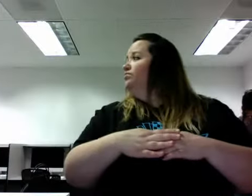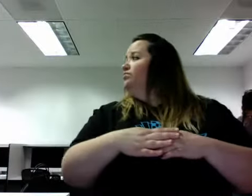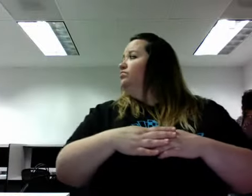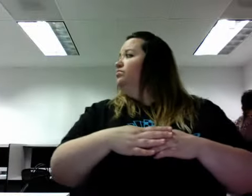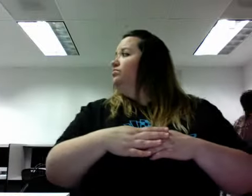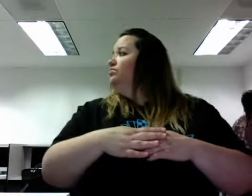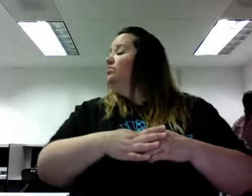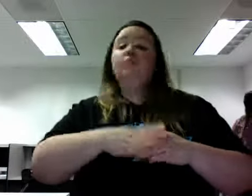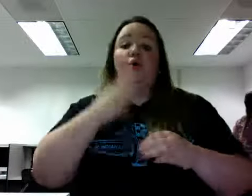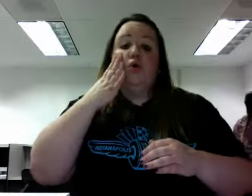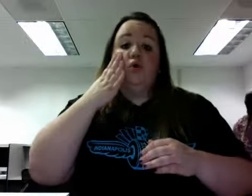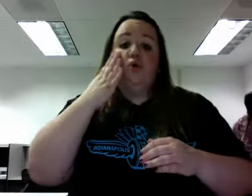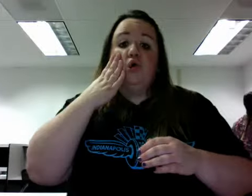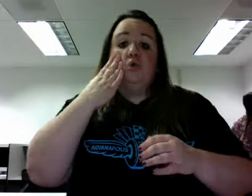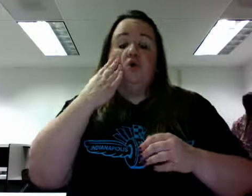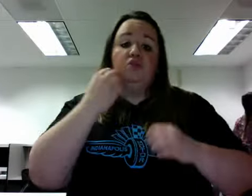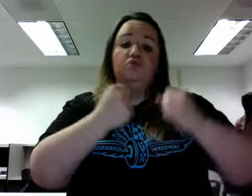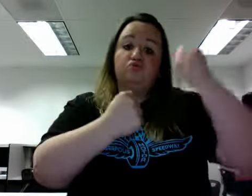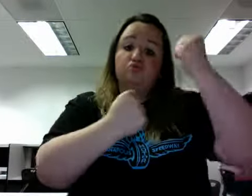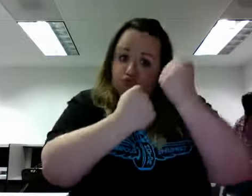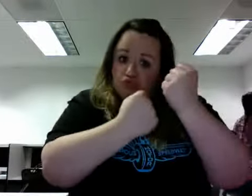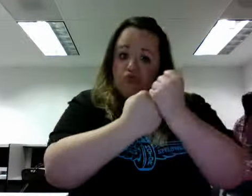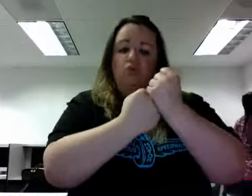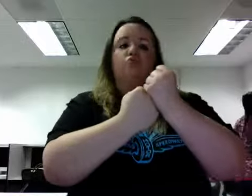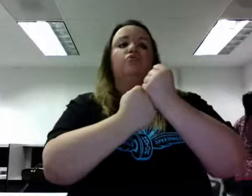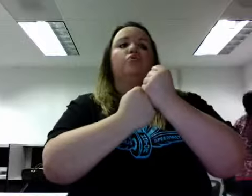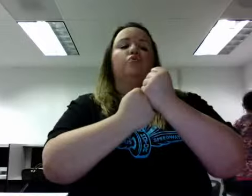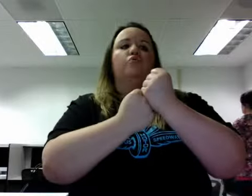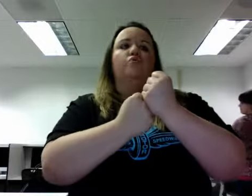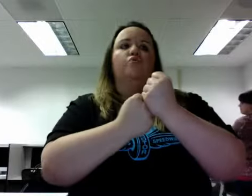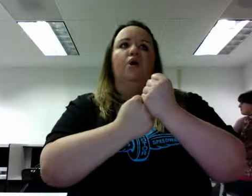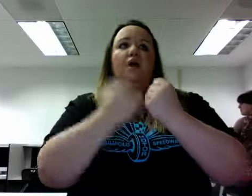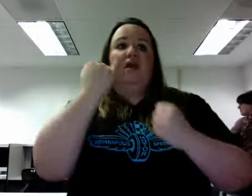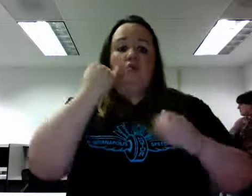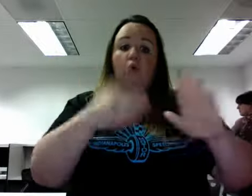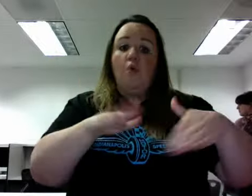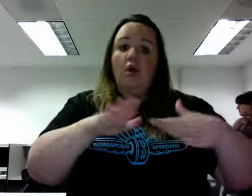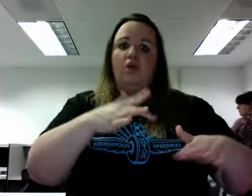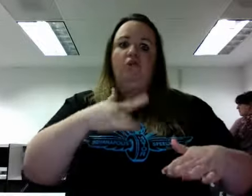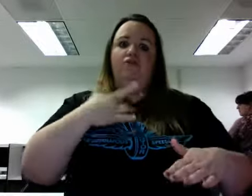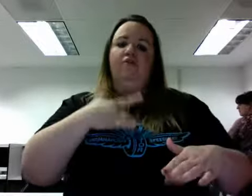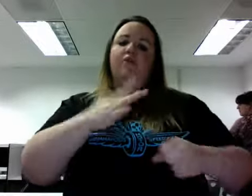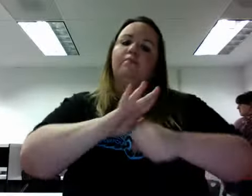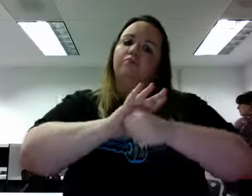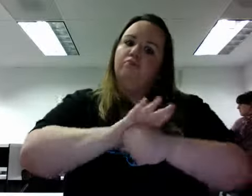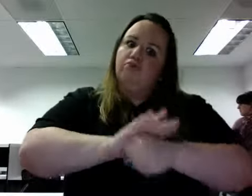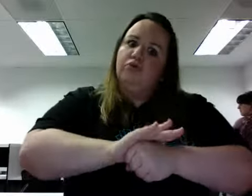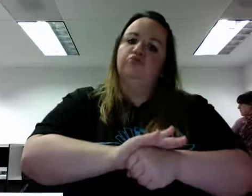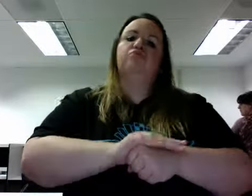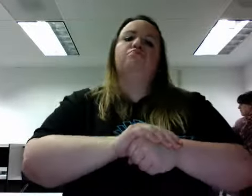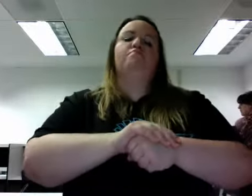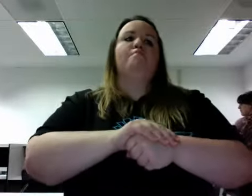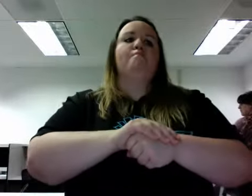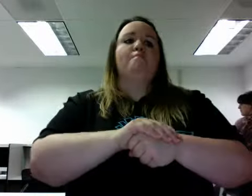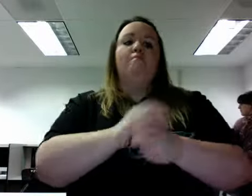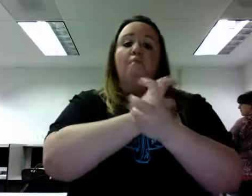the support's going to be, where all this pressure is going to be when you're walking and jumping and running, and it's the thickest part of the bone. You